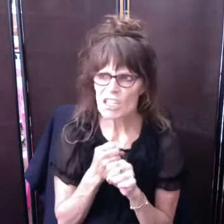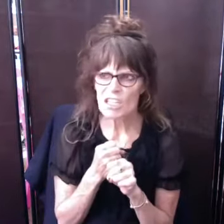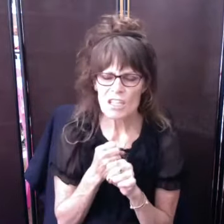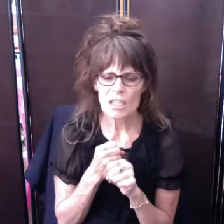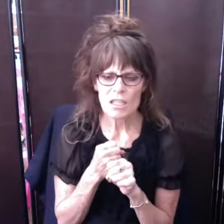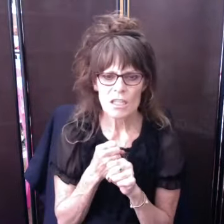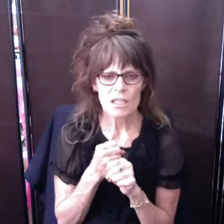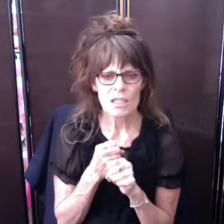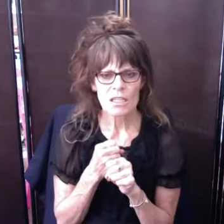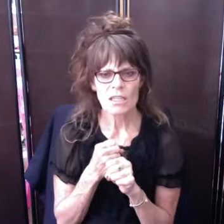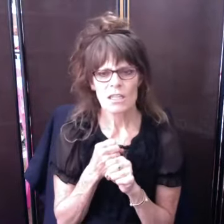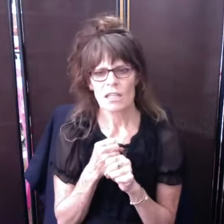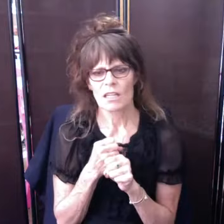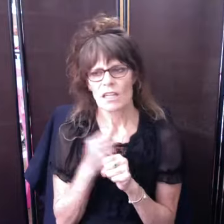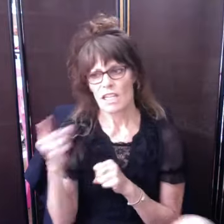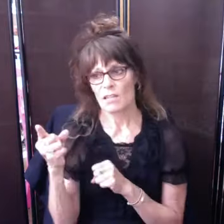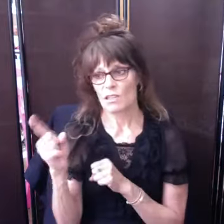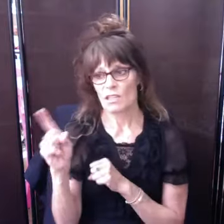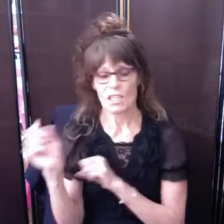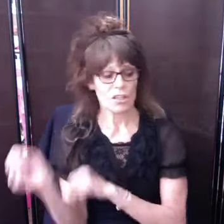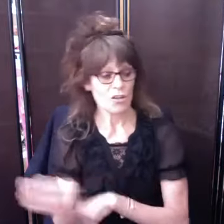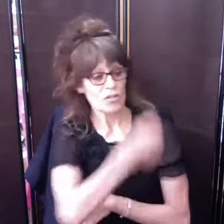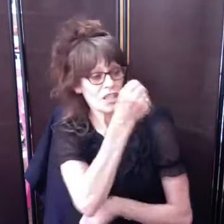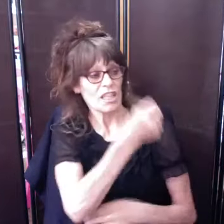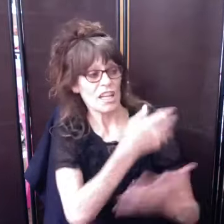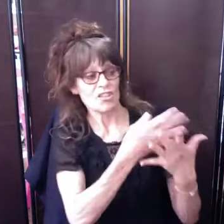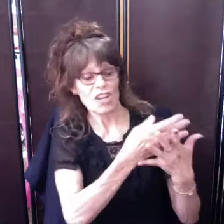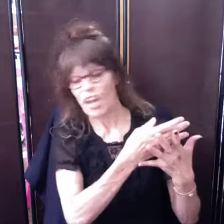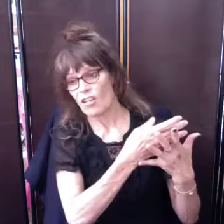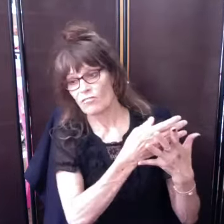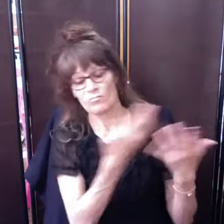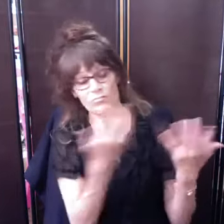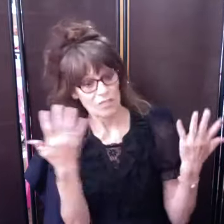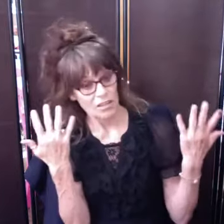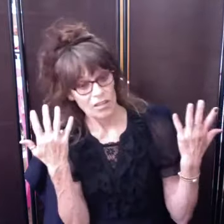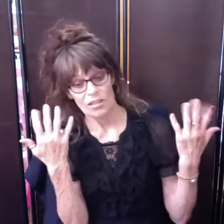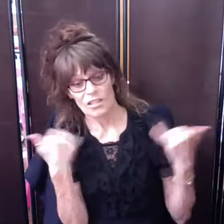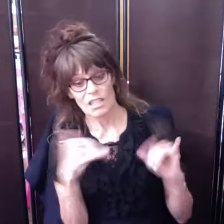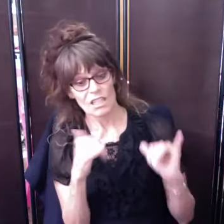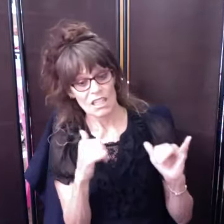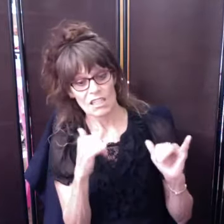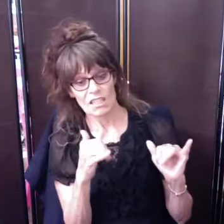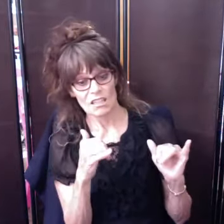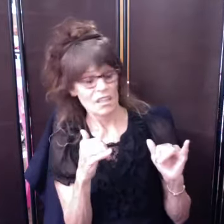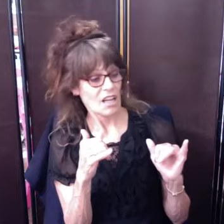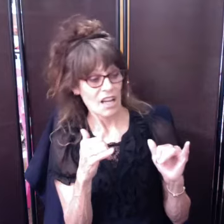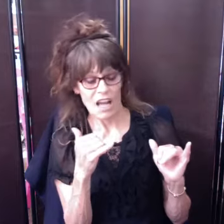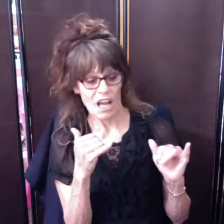About to go to state jail for 2 years for revocation of probation. Still in that little software company. I got in that job at 20, so I'd been there